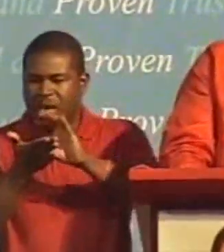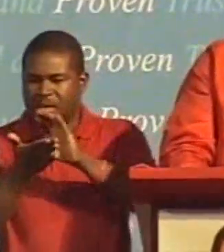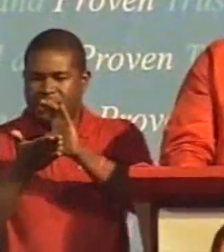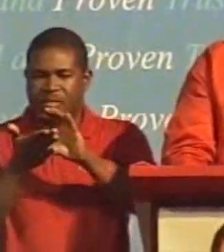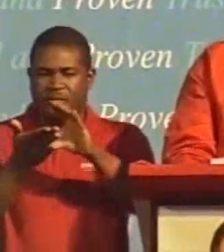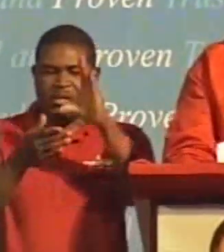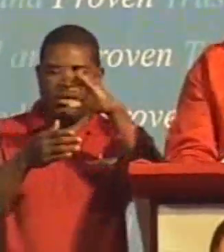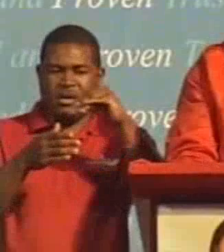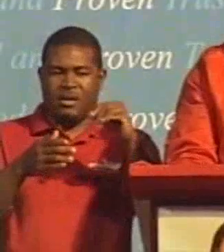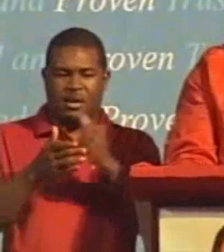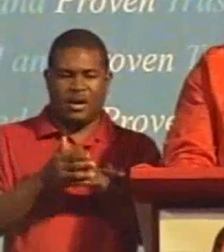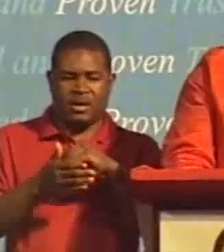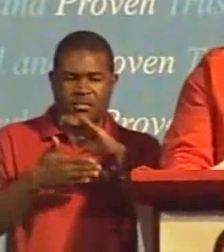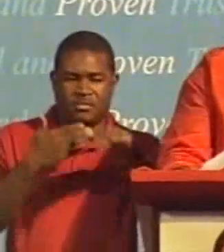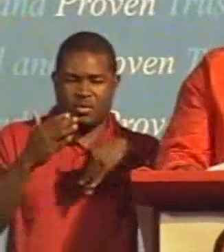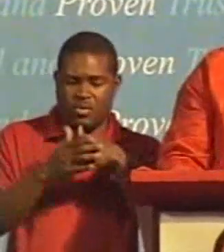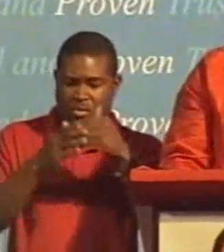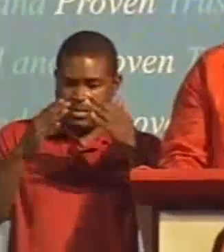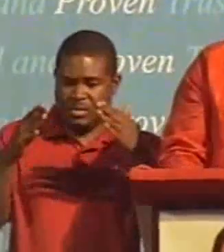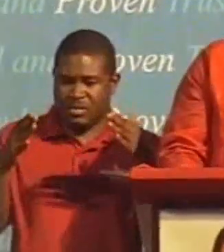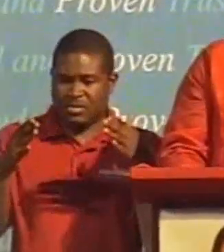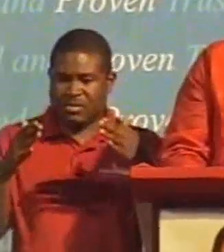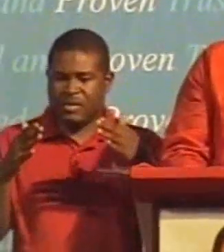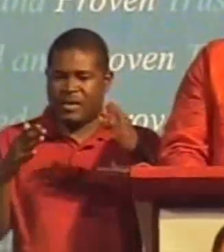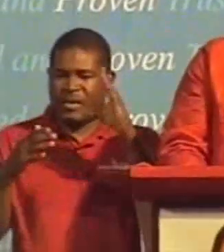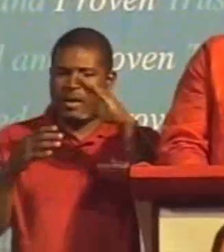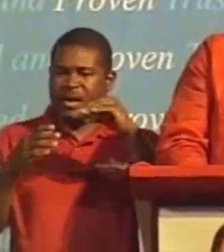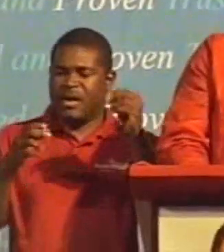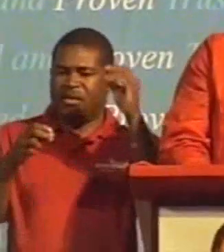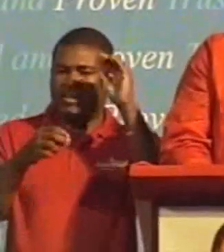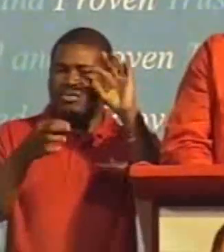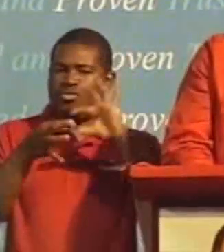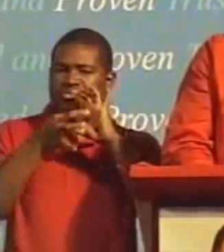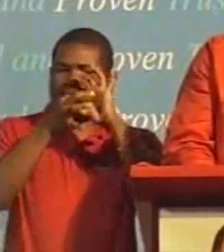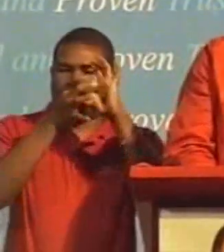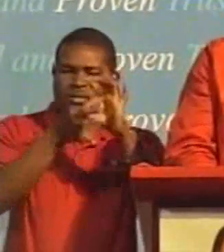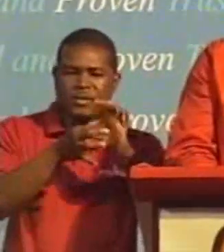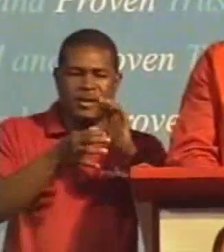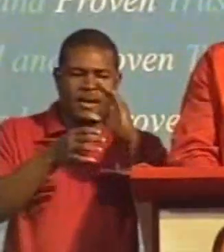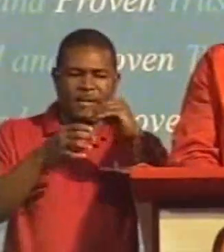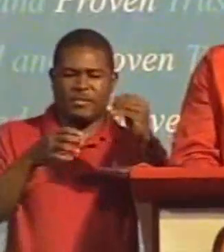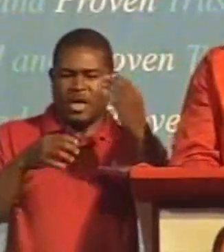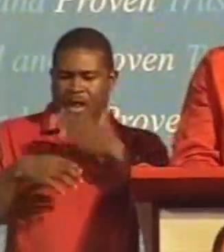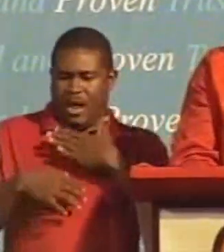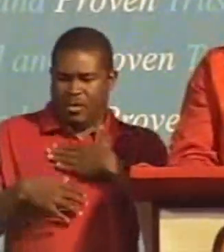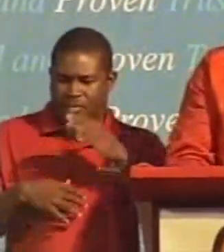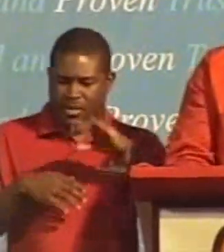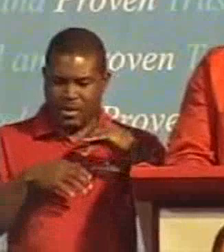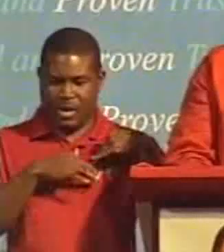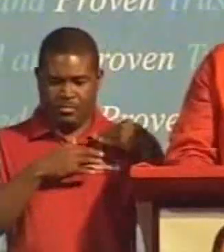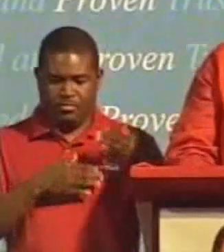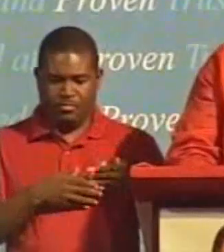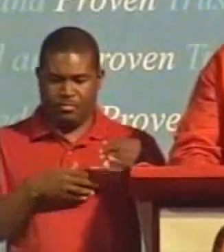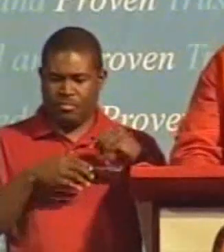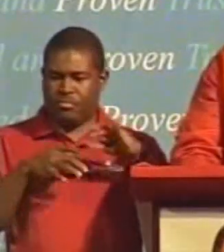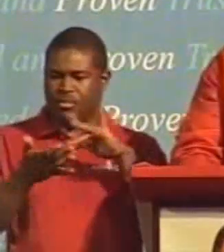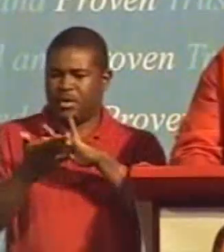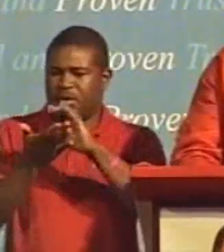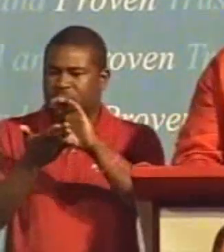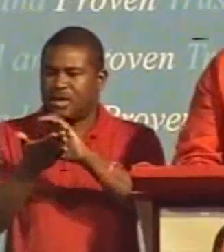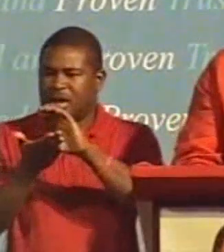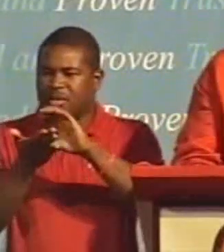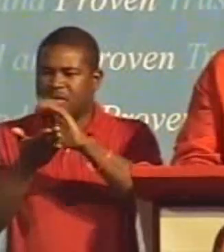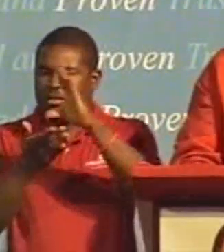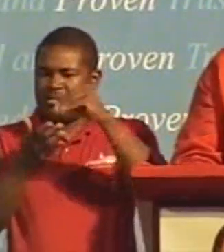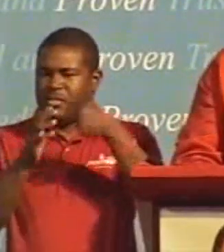cell anemia, thyroid disease, and they join arthritis and asthma and breast cancer, diabetes, high